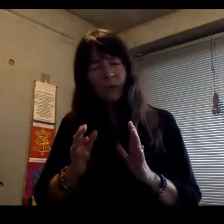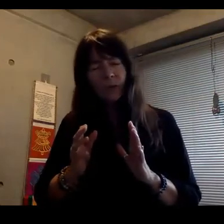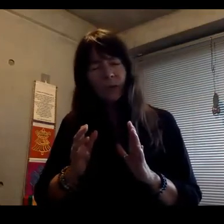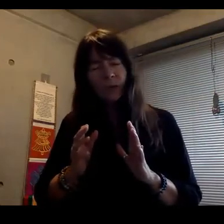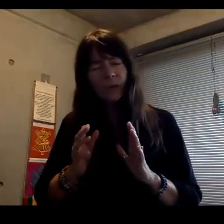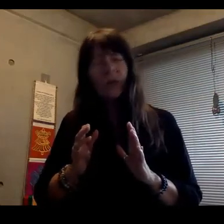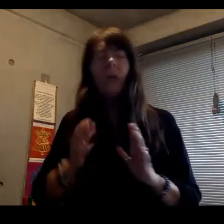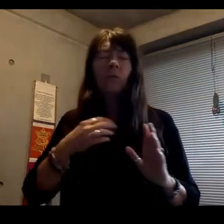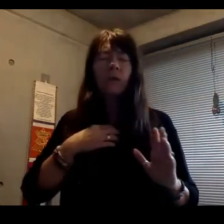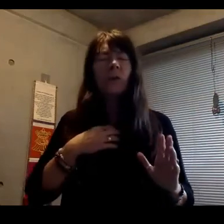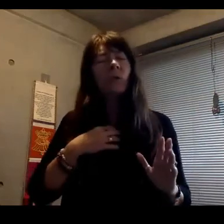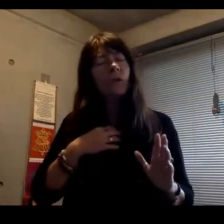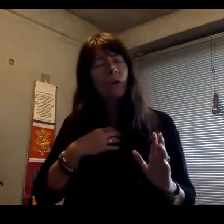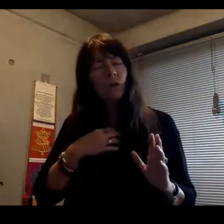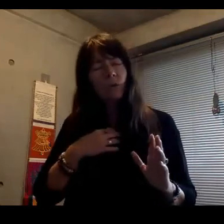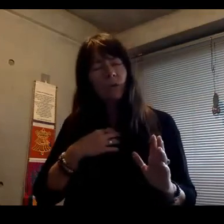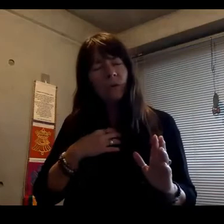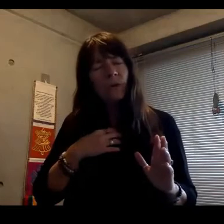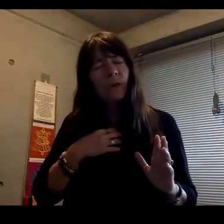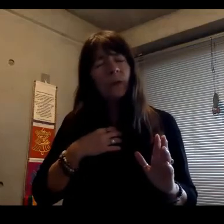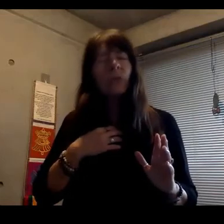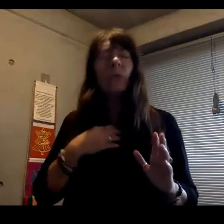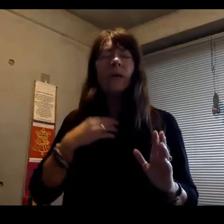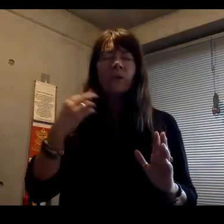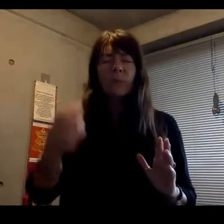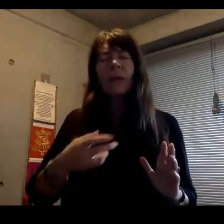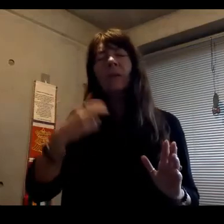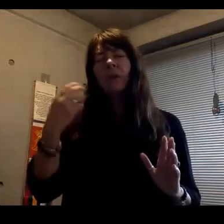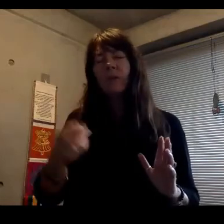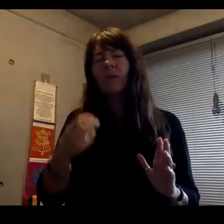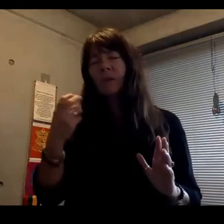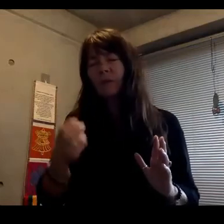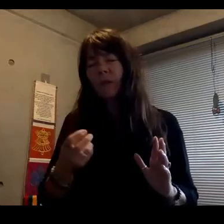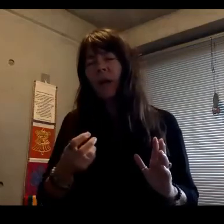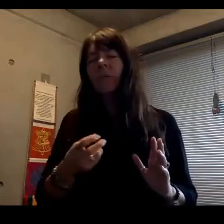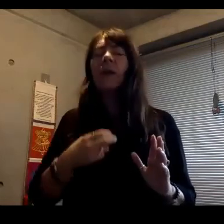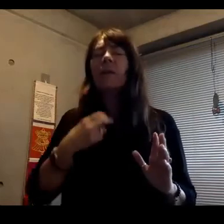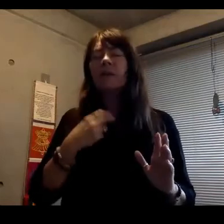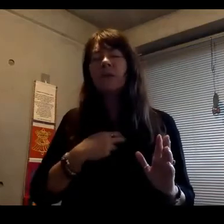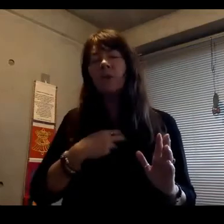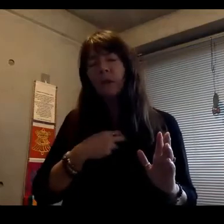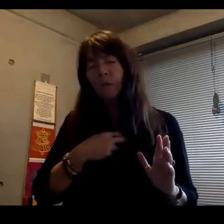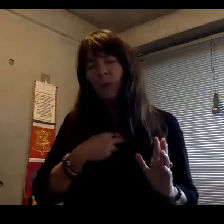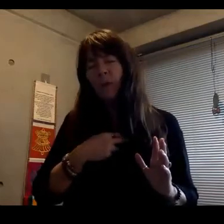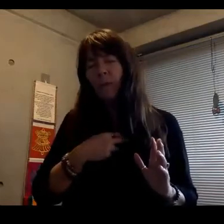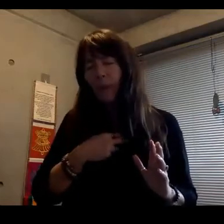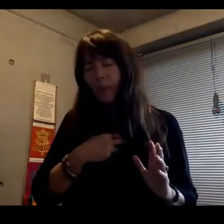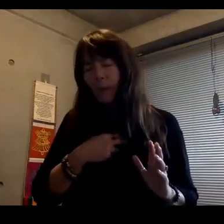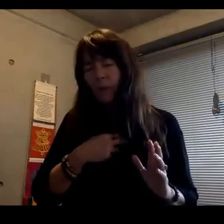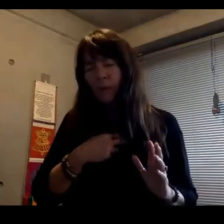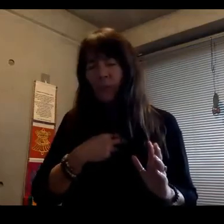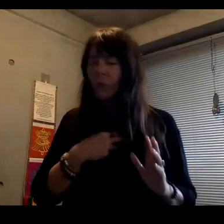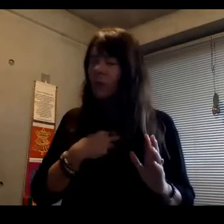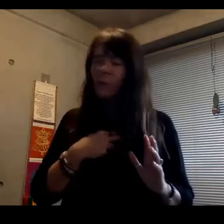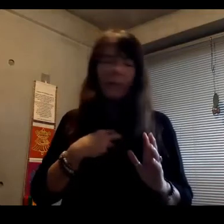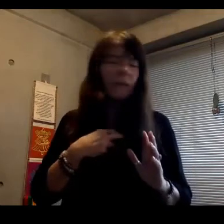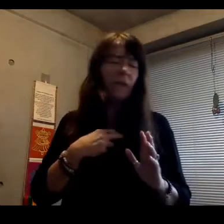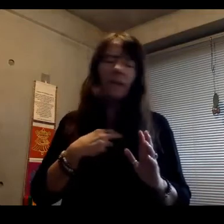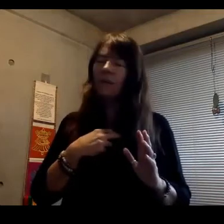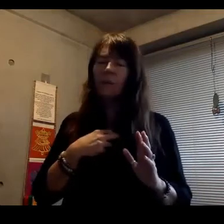truth. Only you will know. So when you speak of the universe of love, this is only for a remembering for you.